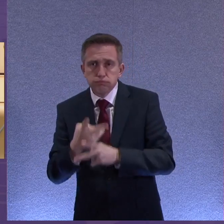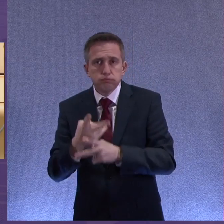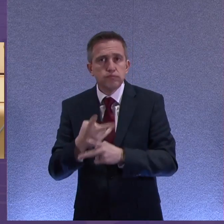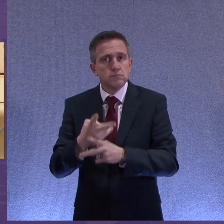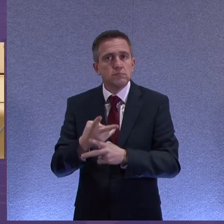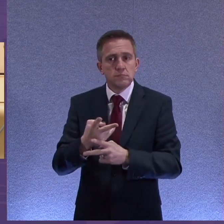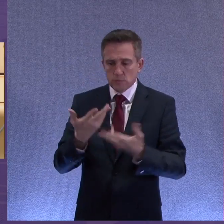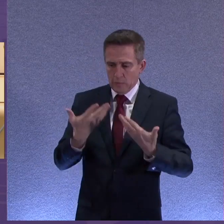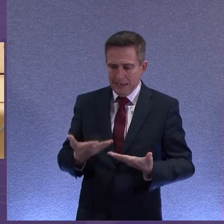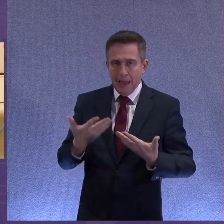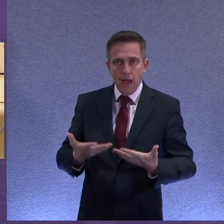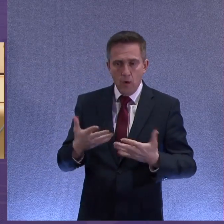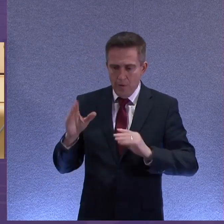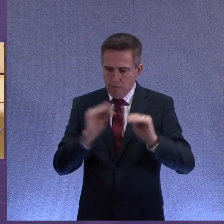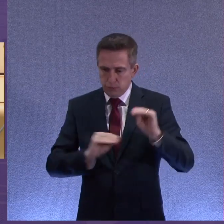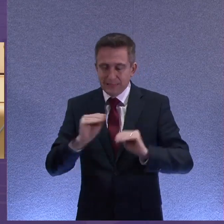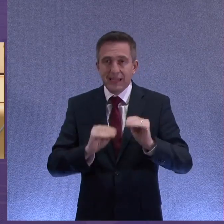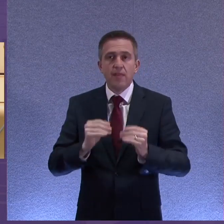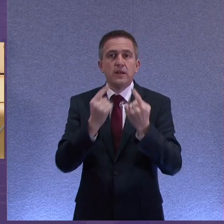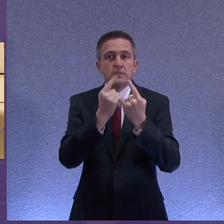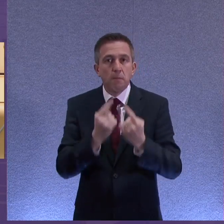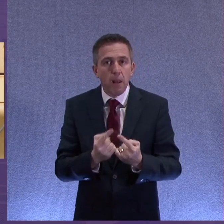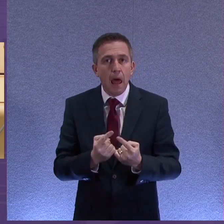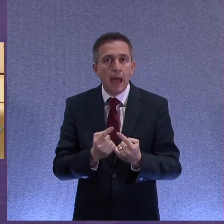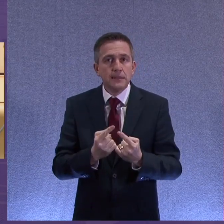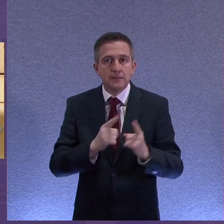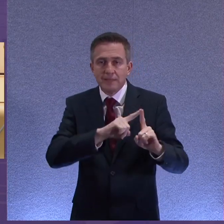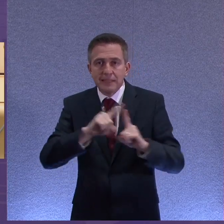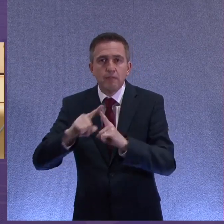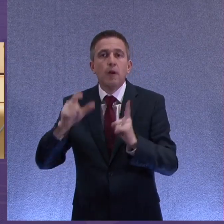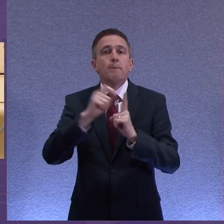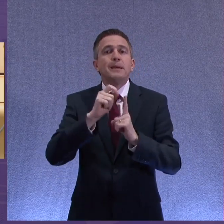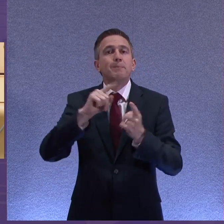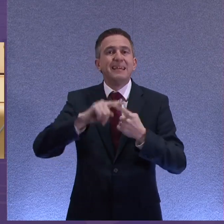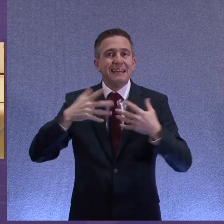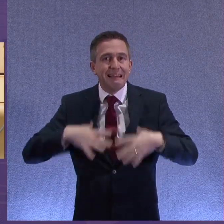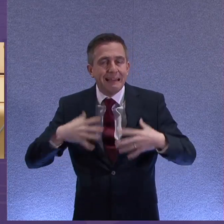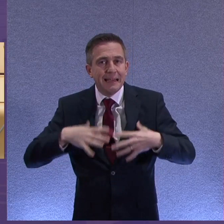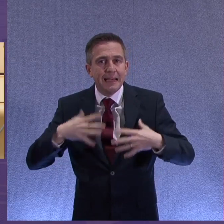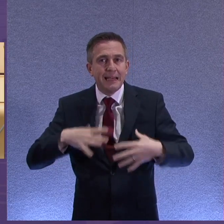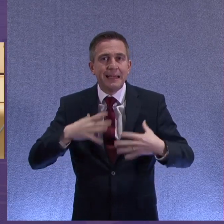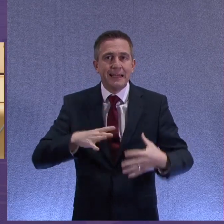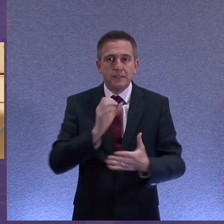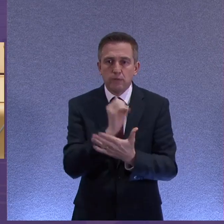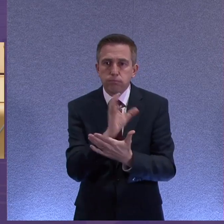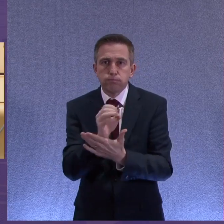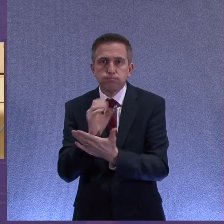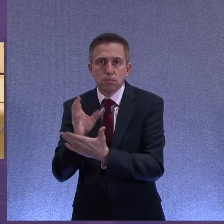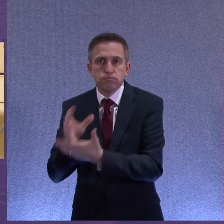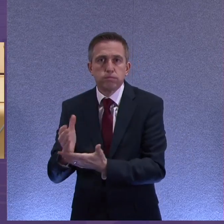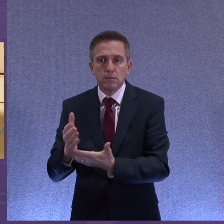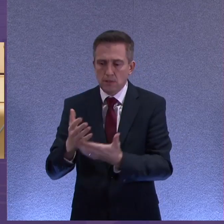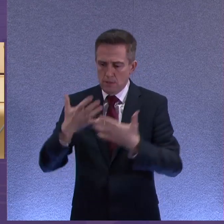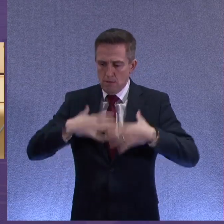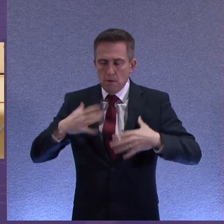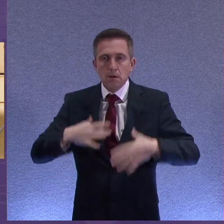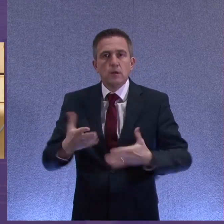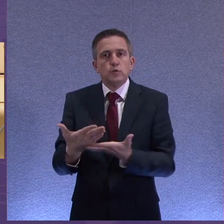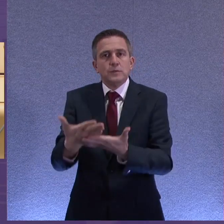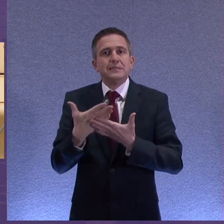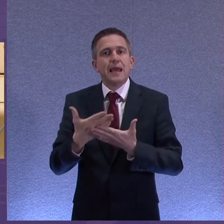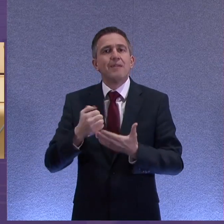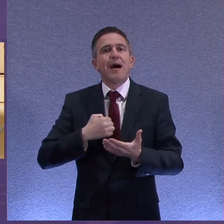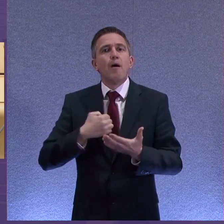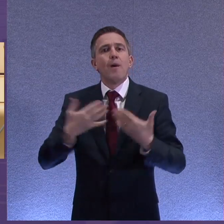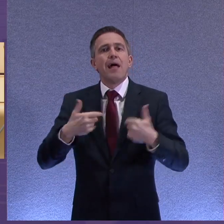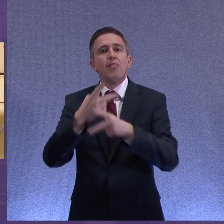distribute necessary supplies of the types and levels of PPE required to safeguard frontline health and social care workers,